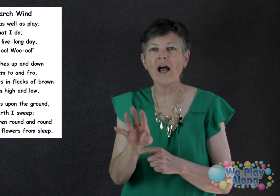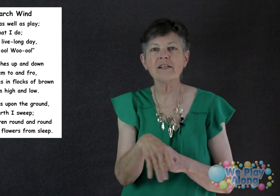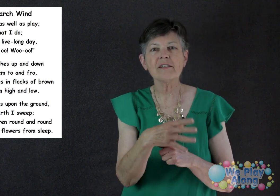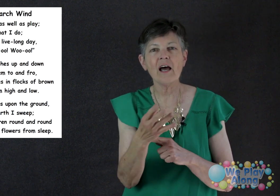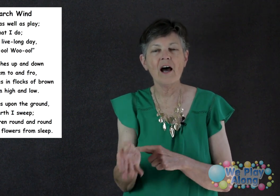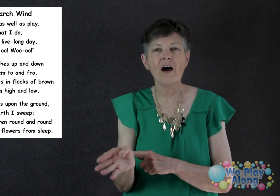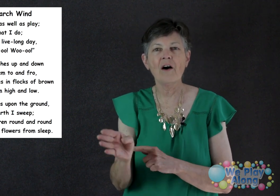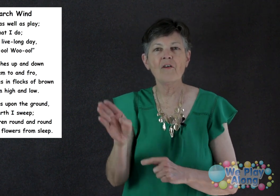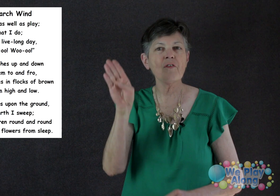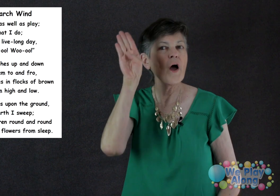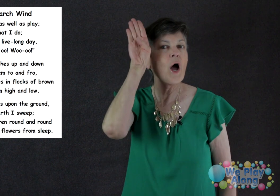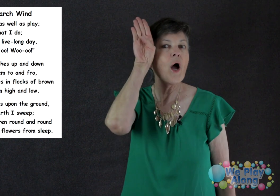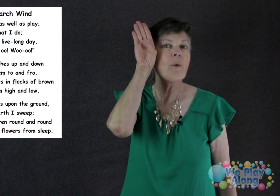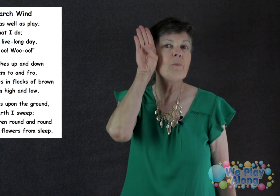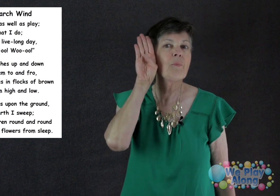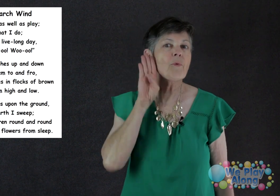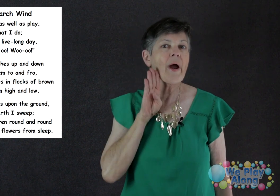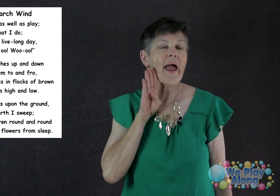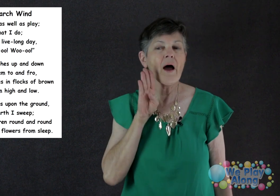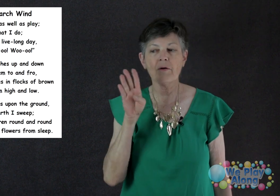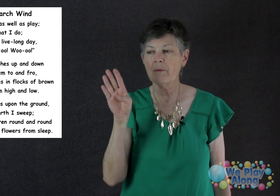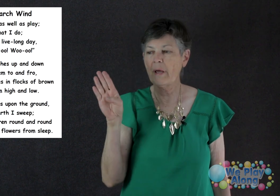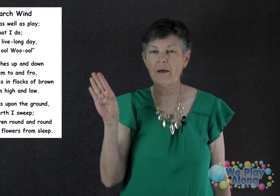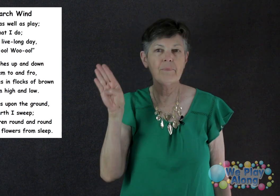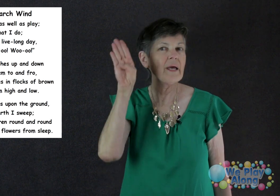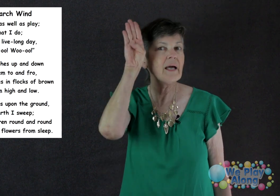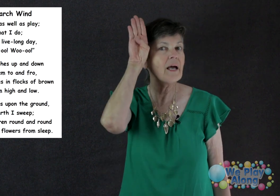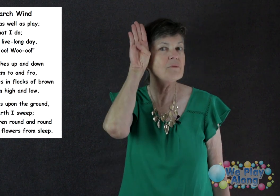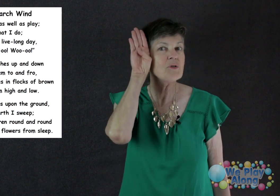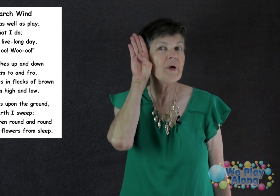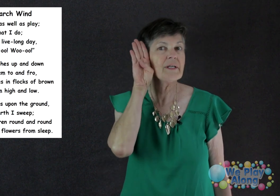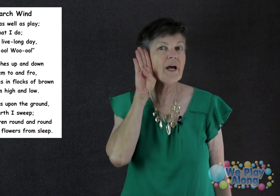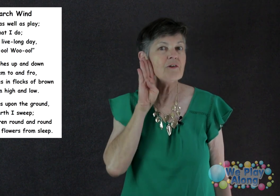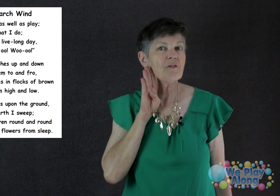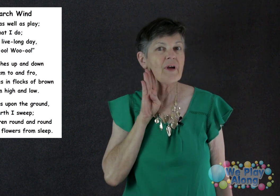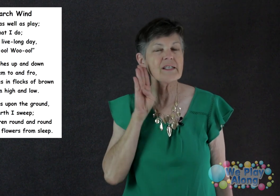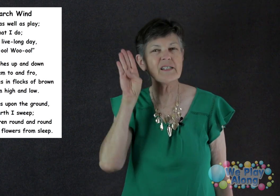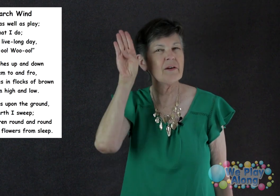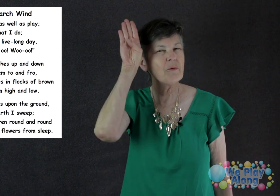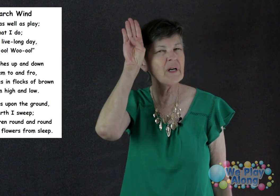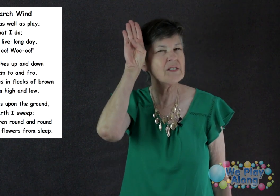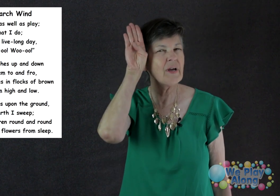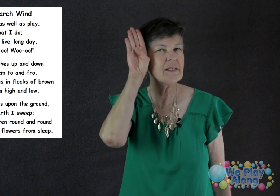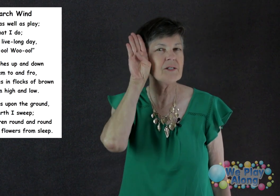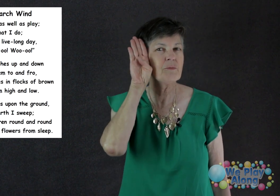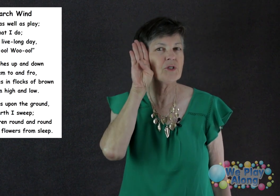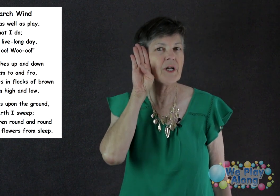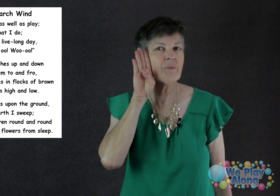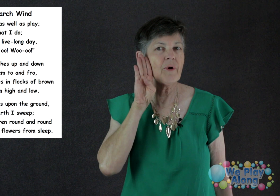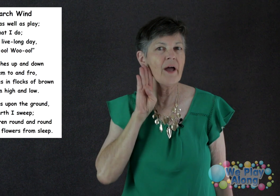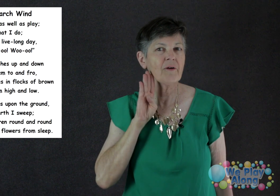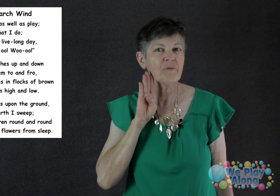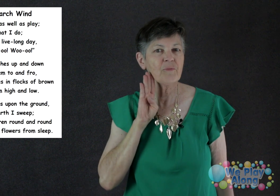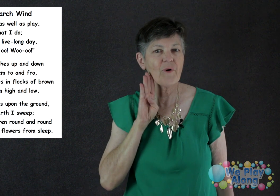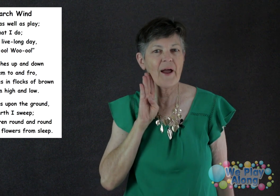flocks of brown. Make a B and come straight down your face, because everybody's face is some shade of brown.